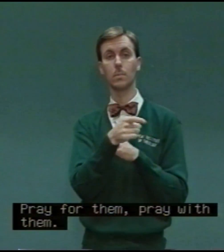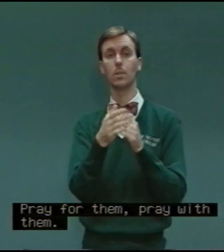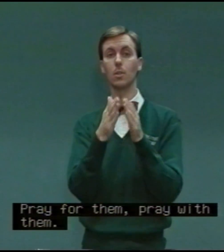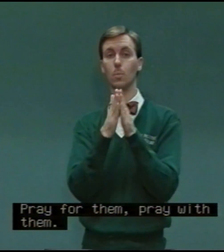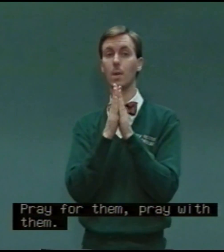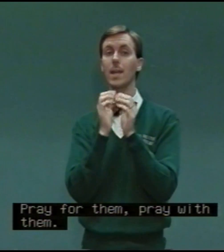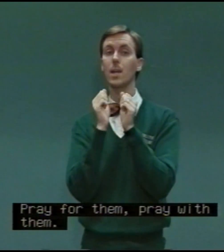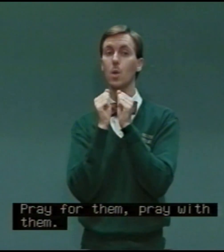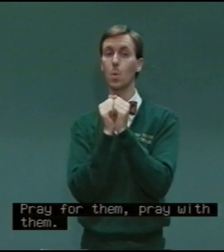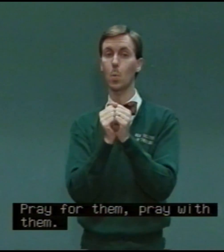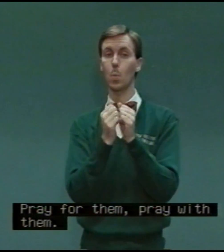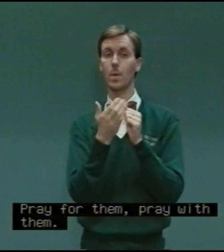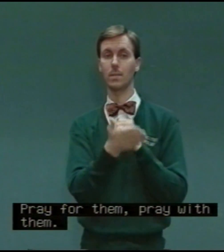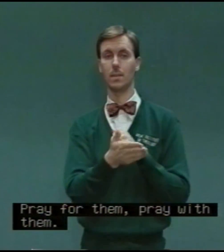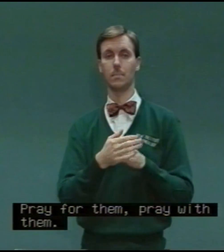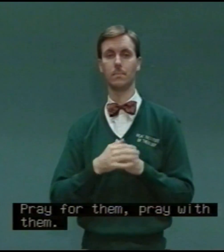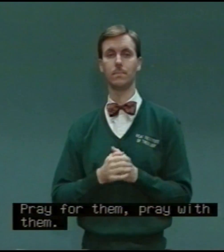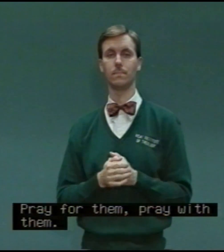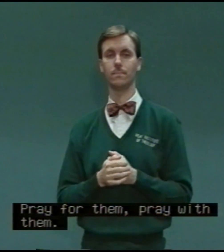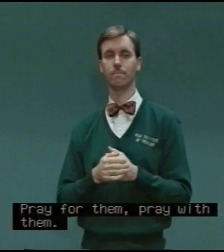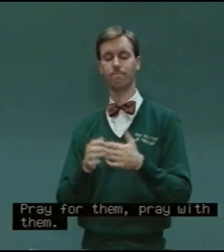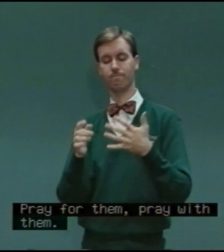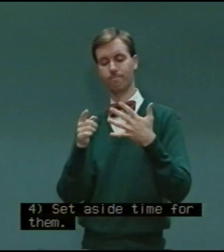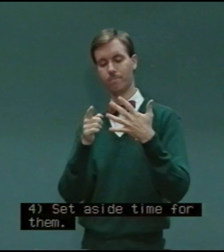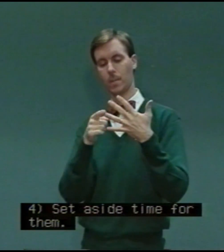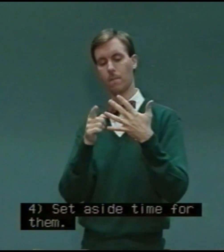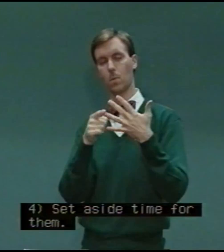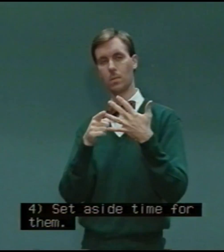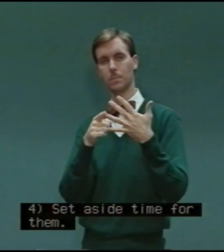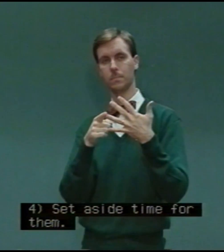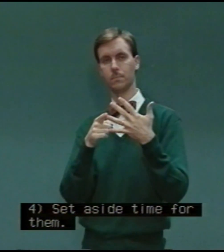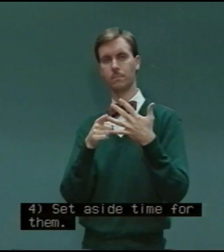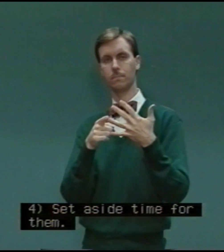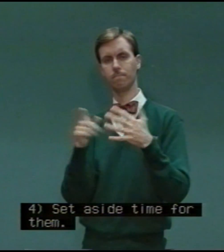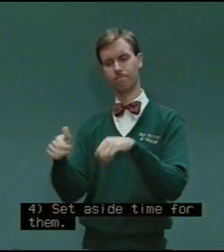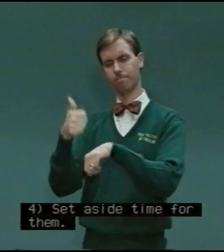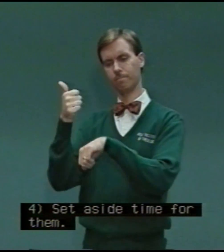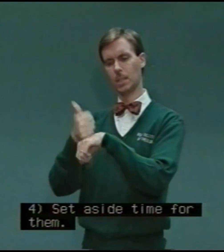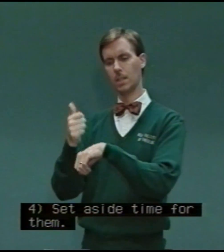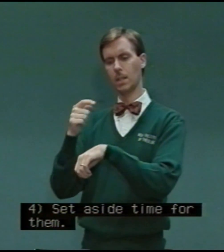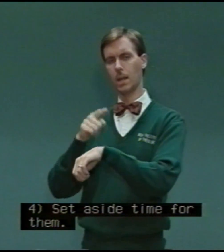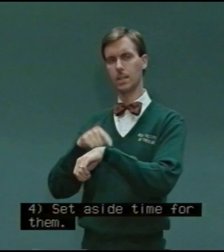for set aside time for them